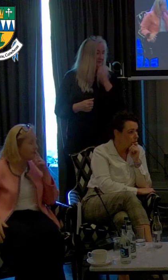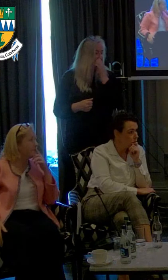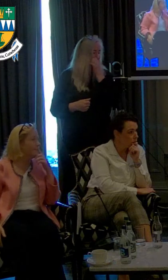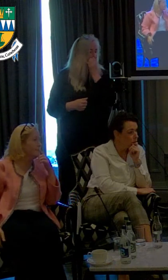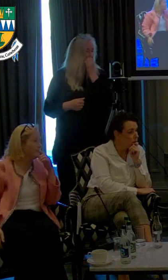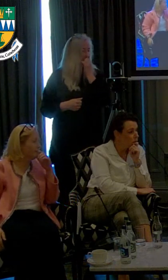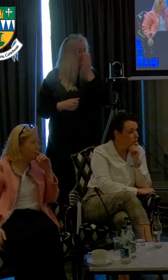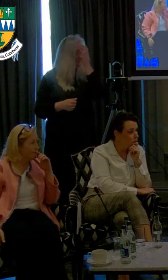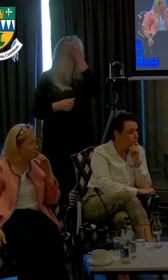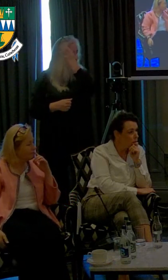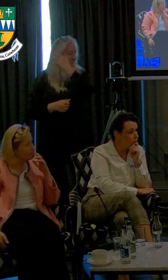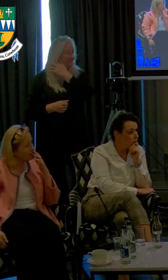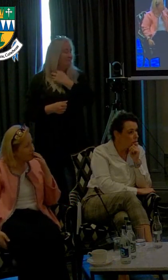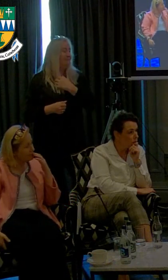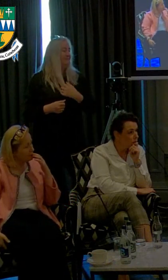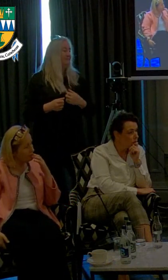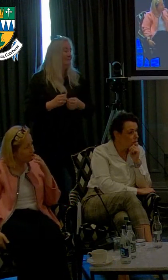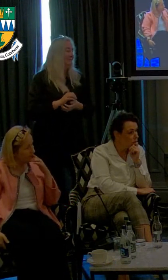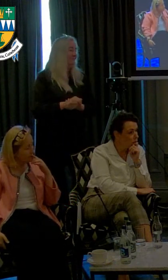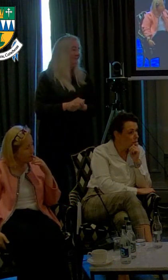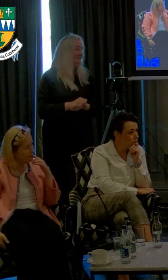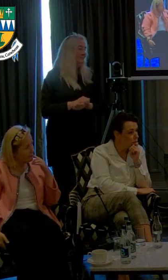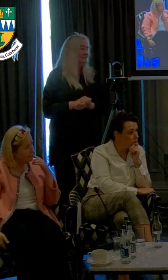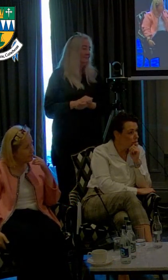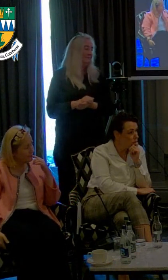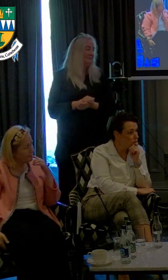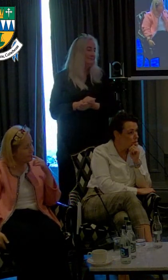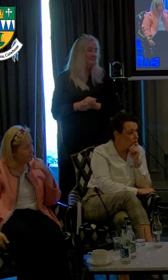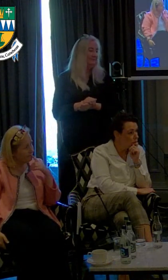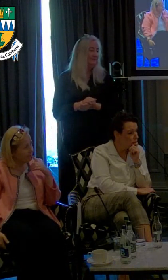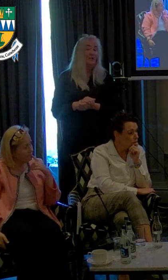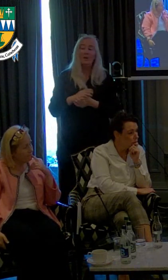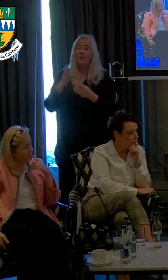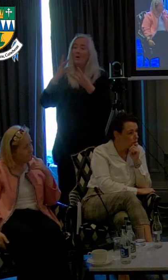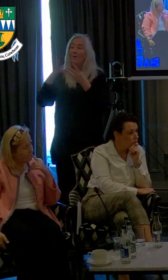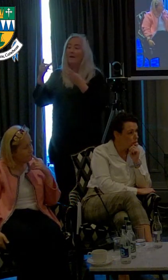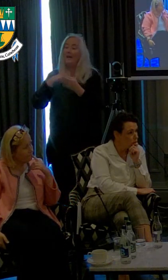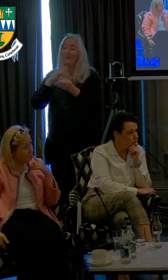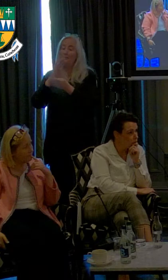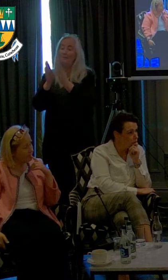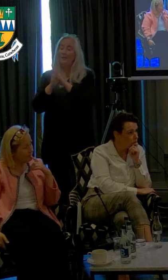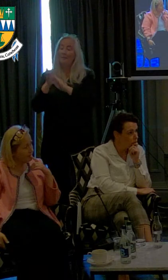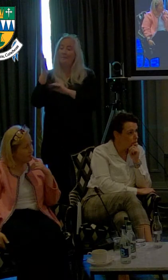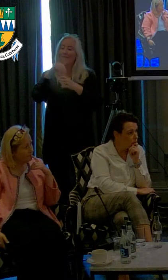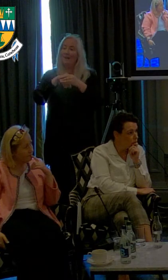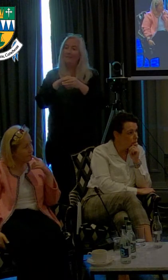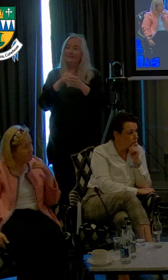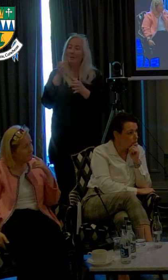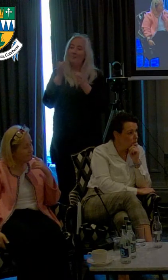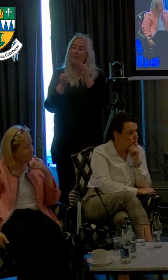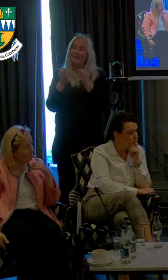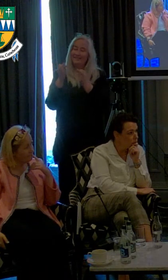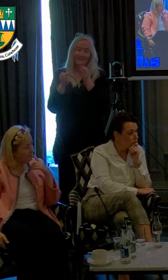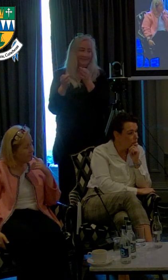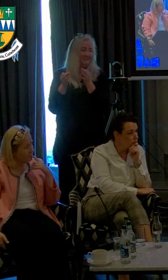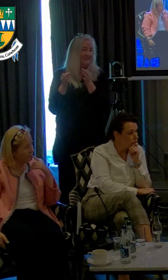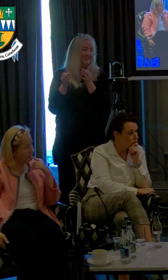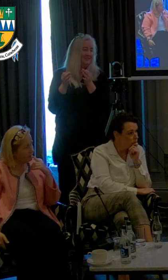As I've already said, when I went into this active politics like this, my children were